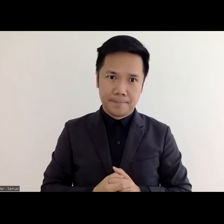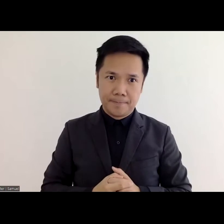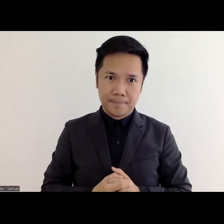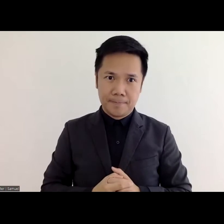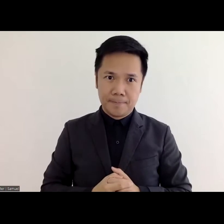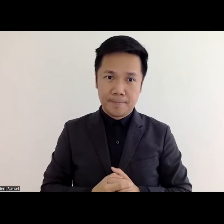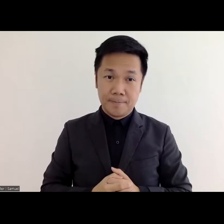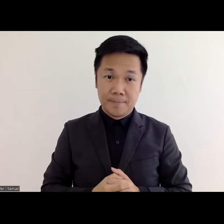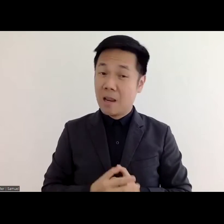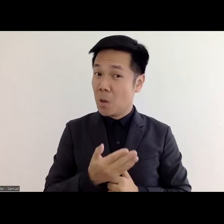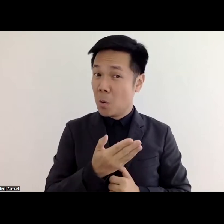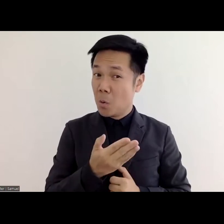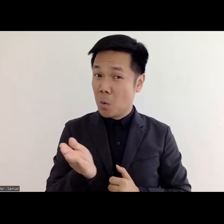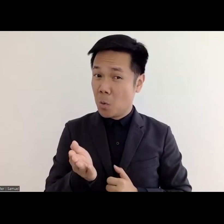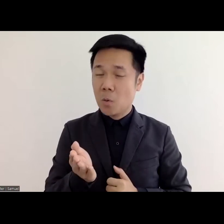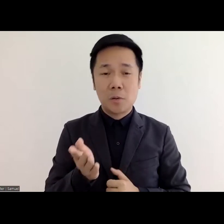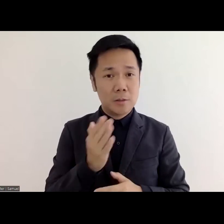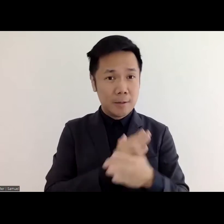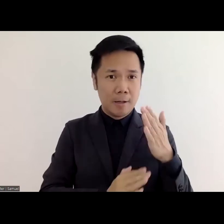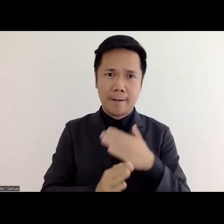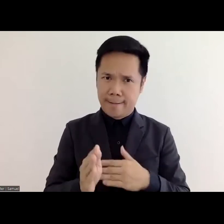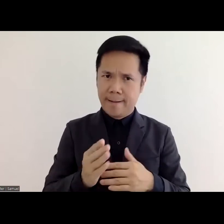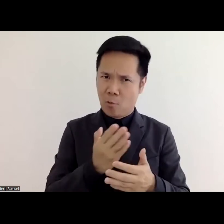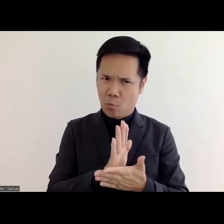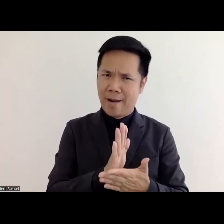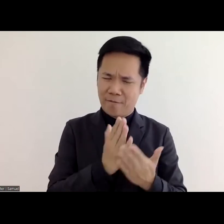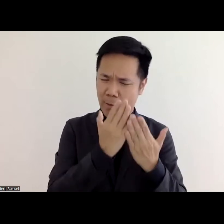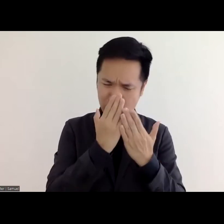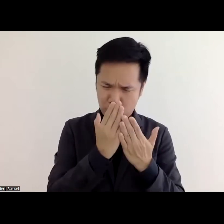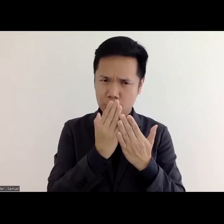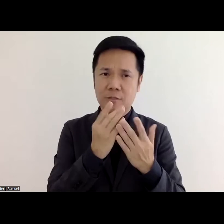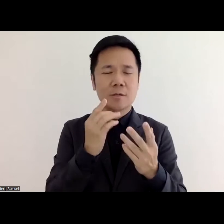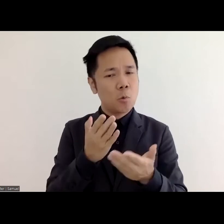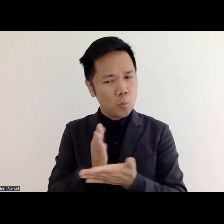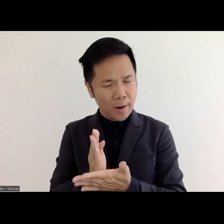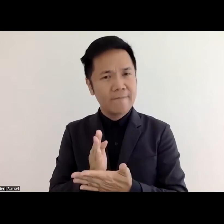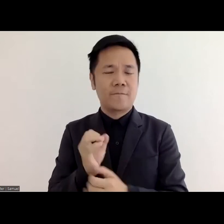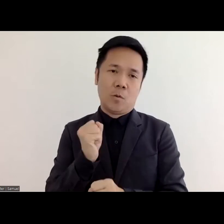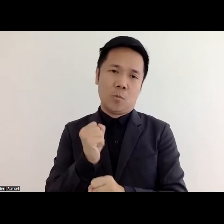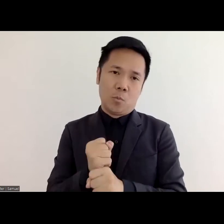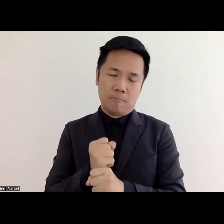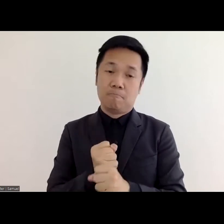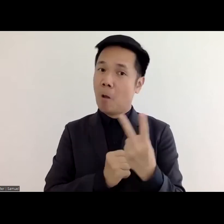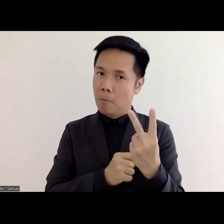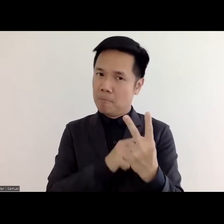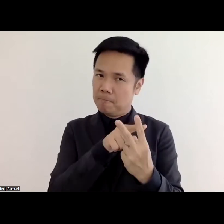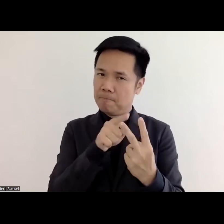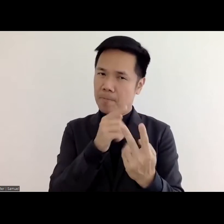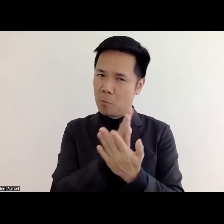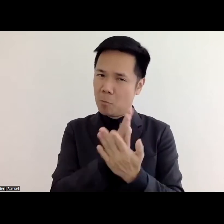every person with disability has a right to education and employment. And